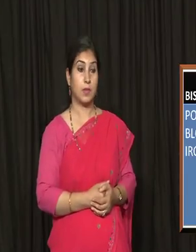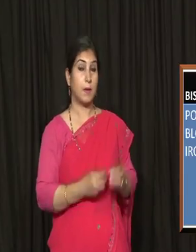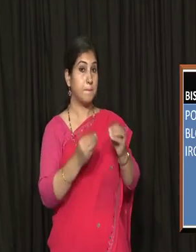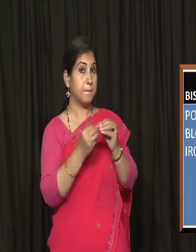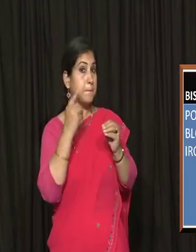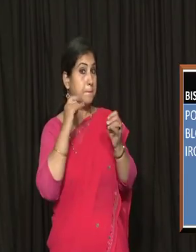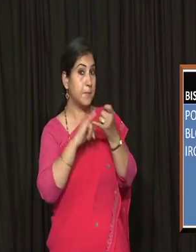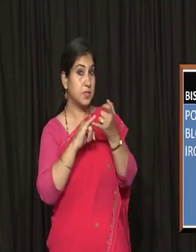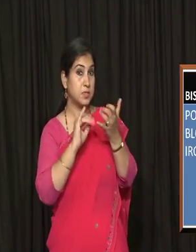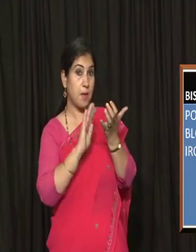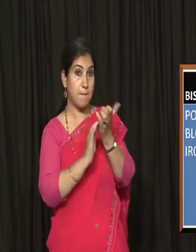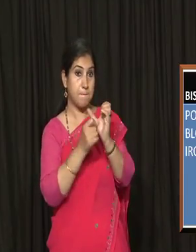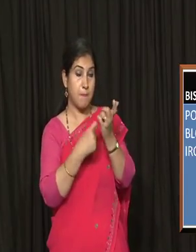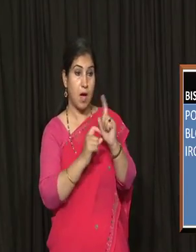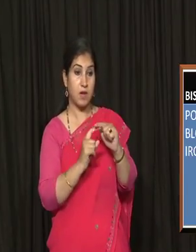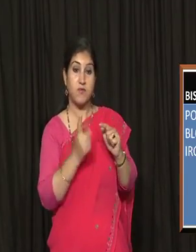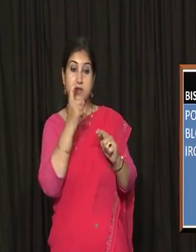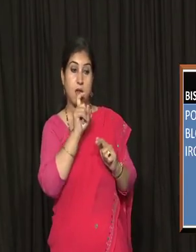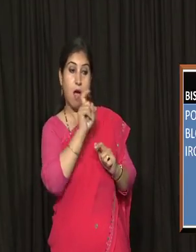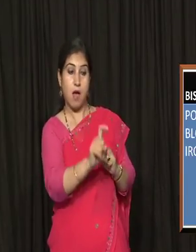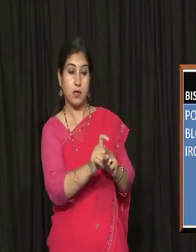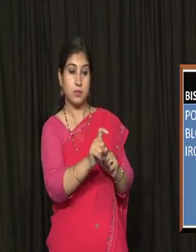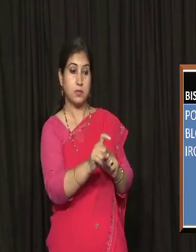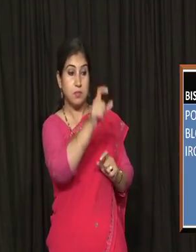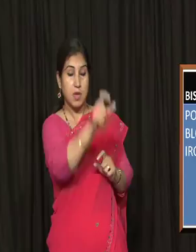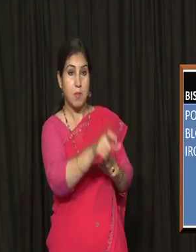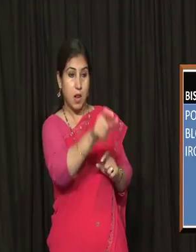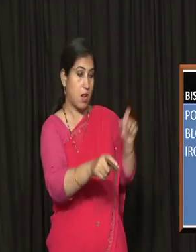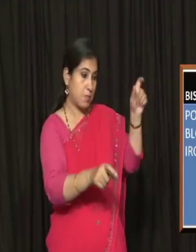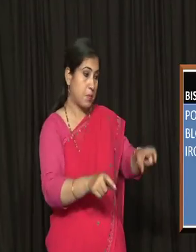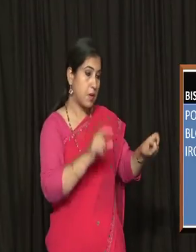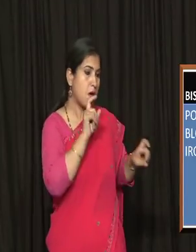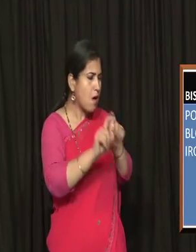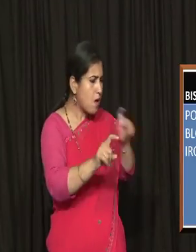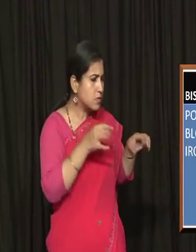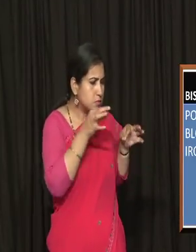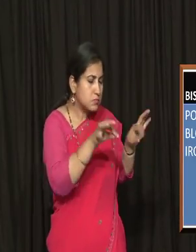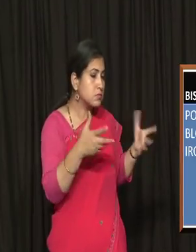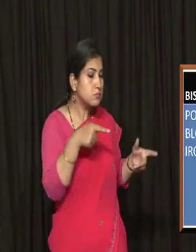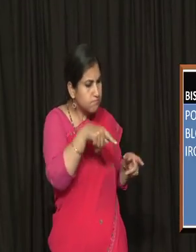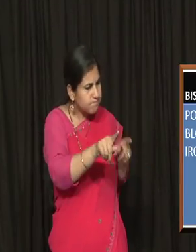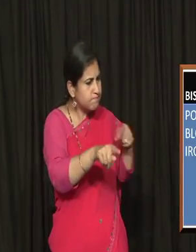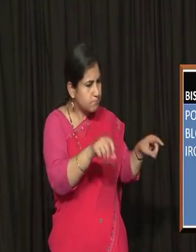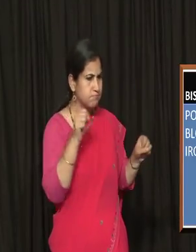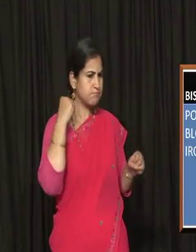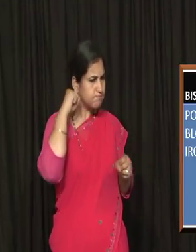Bismarck first asked the people of these two states to revolt against their ruler.